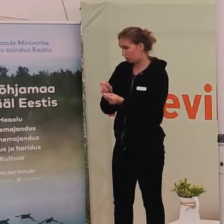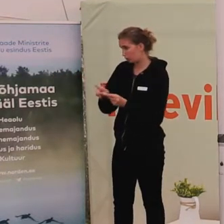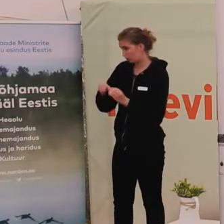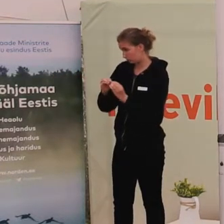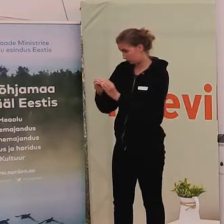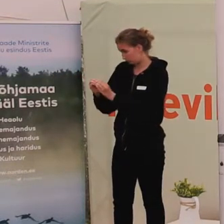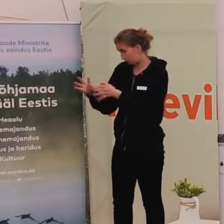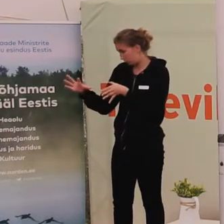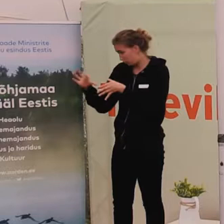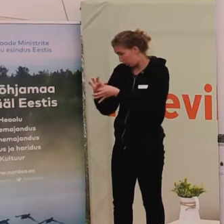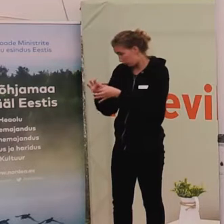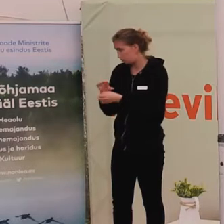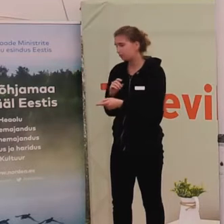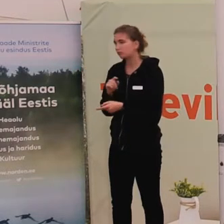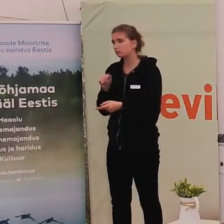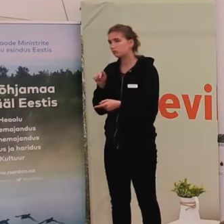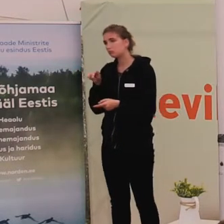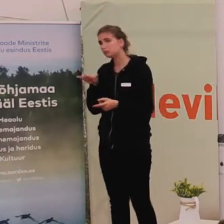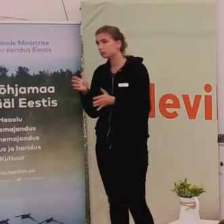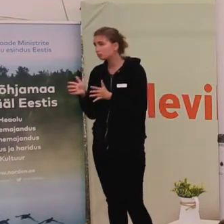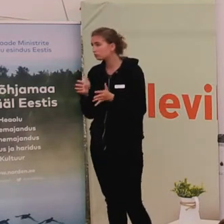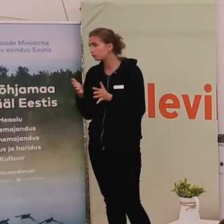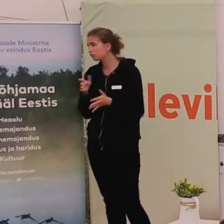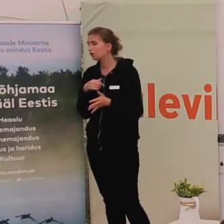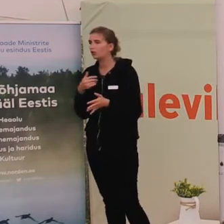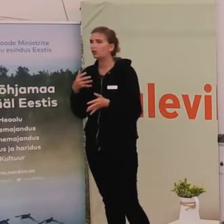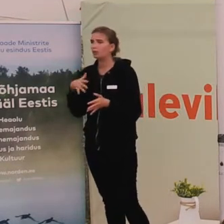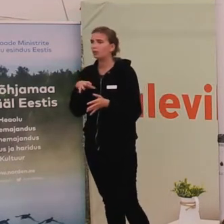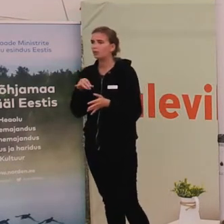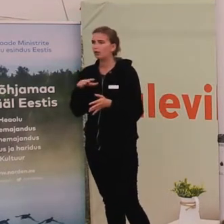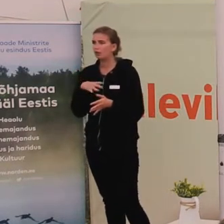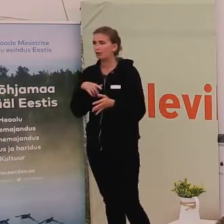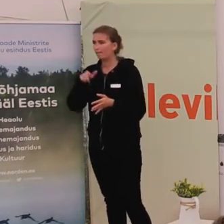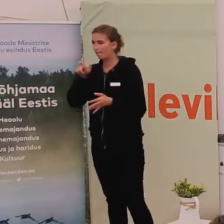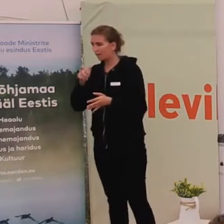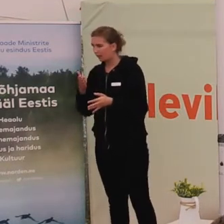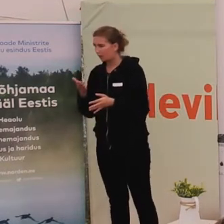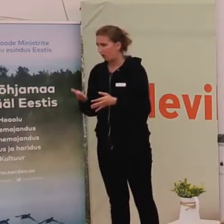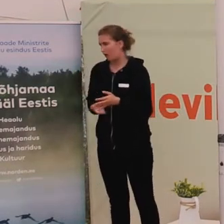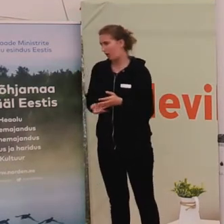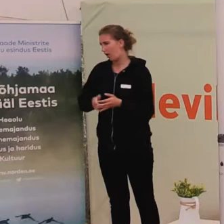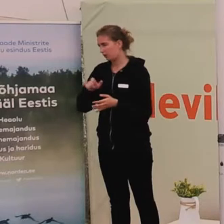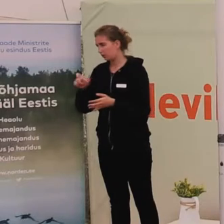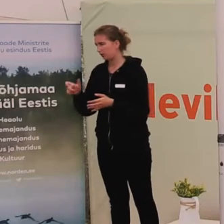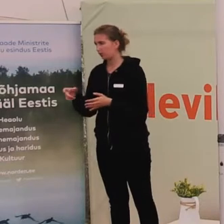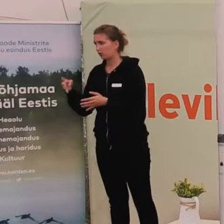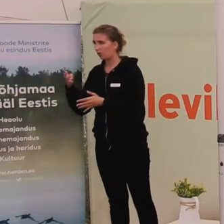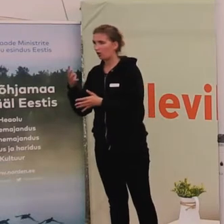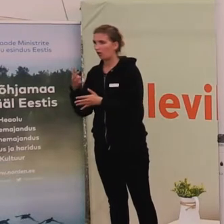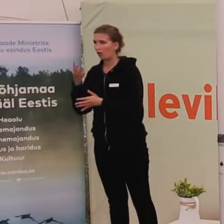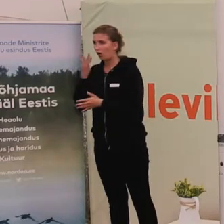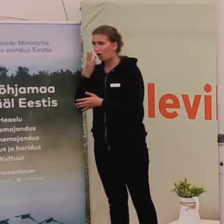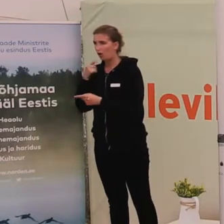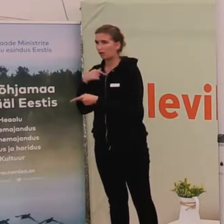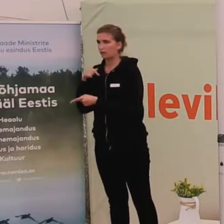It was a per capita mm-hmm. calculation. So we had a population scenario where the Swedish population would increase a